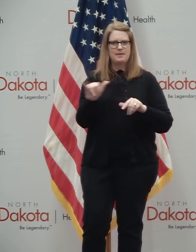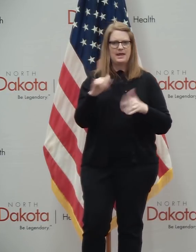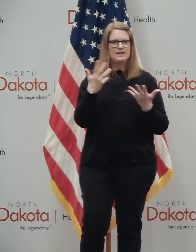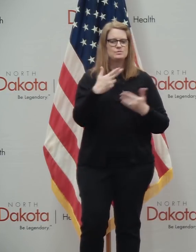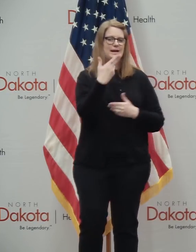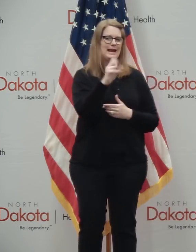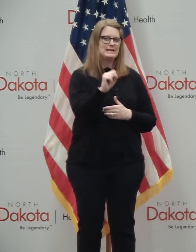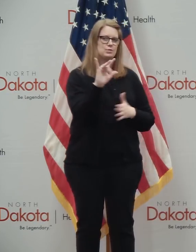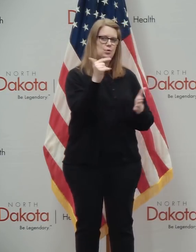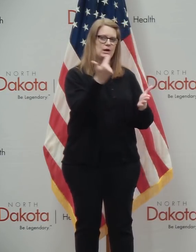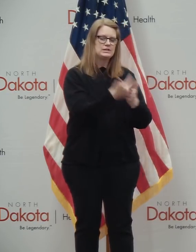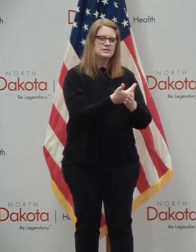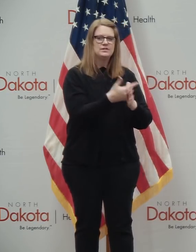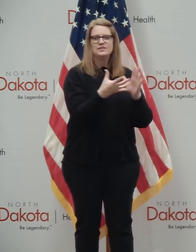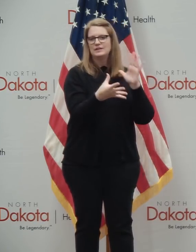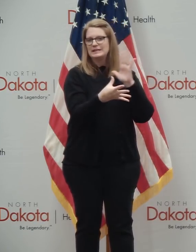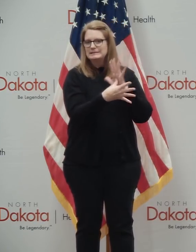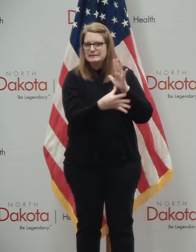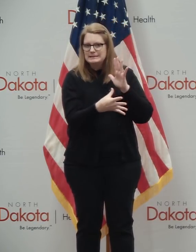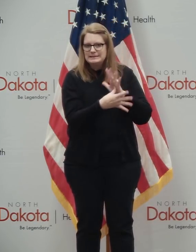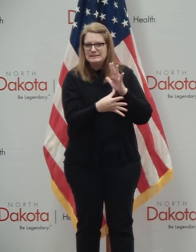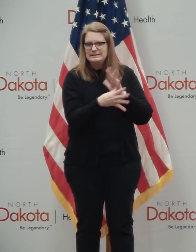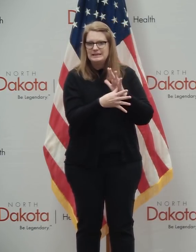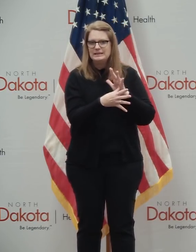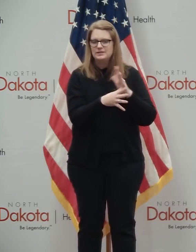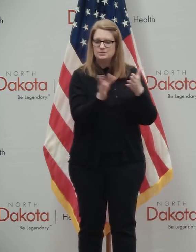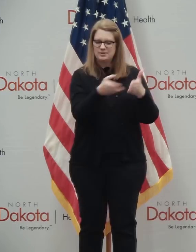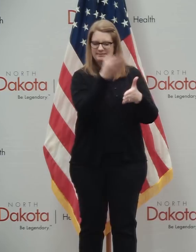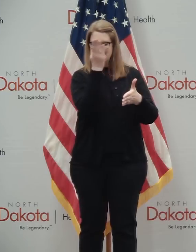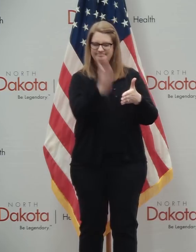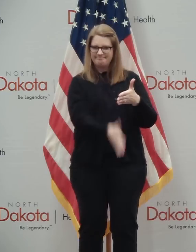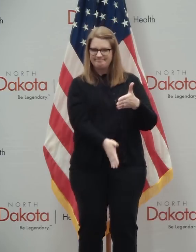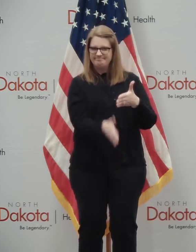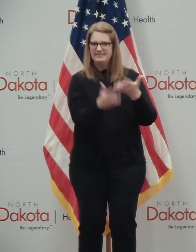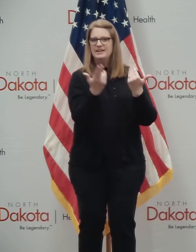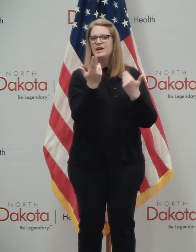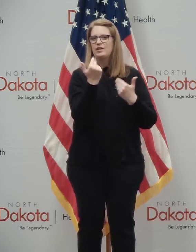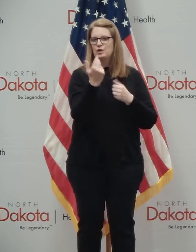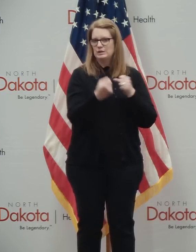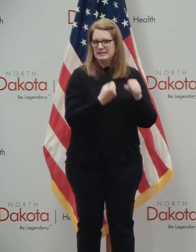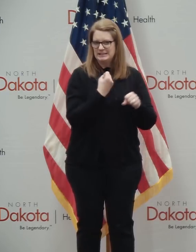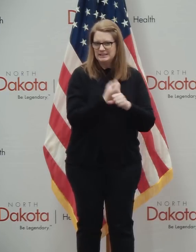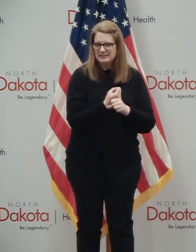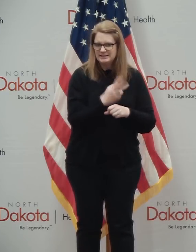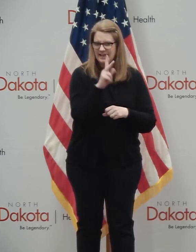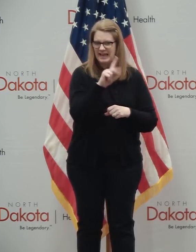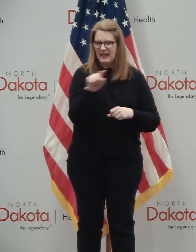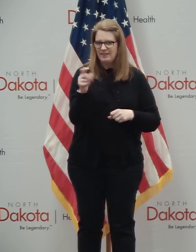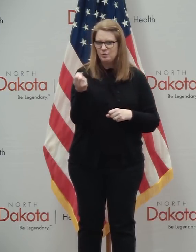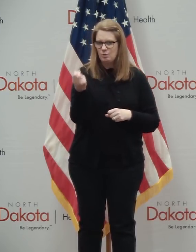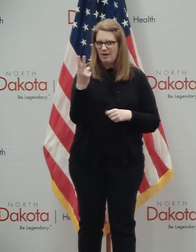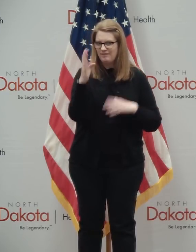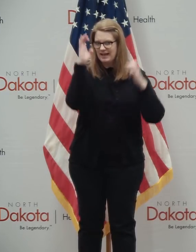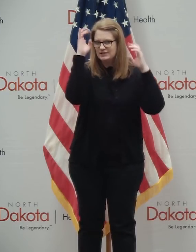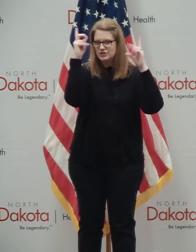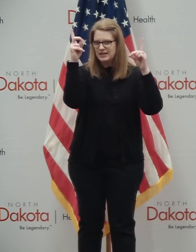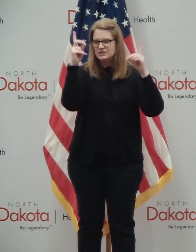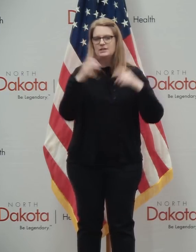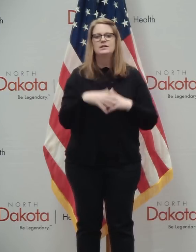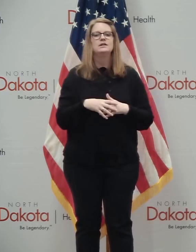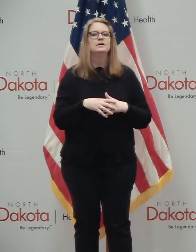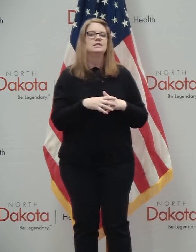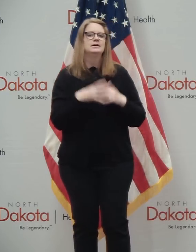for all of our seniors that will be capping off and topping off their 13 years in K-12 education. And to